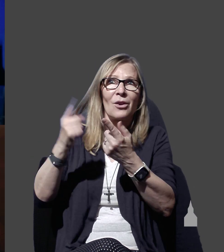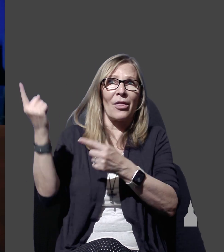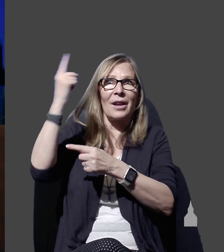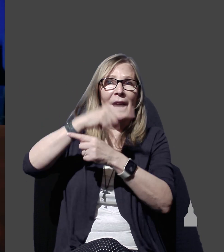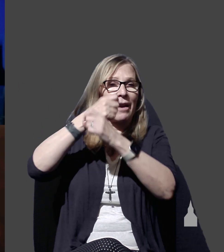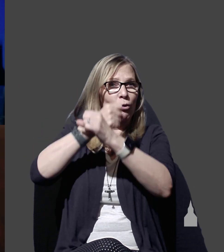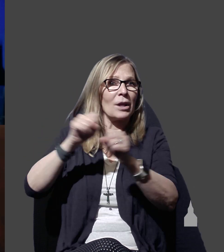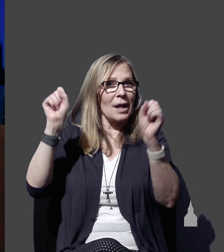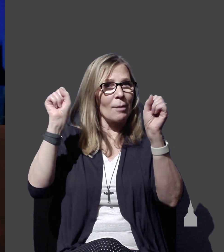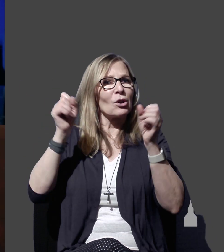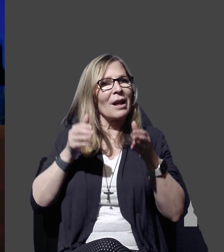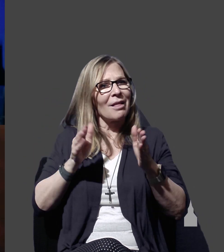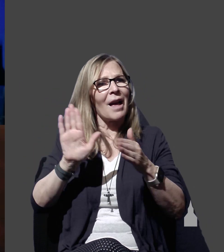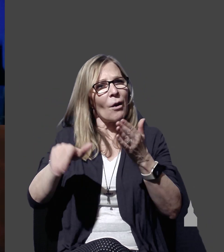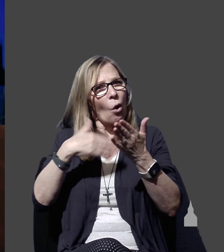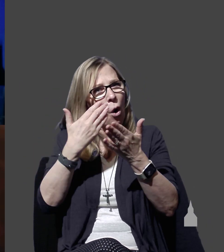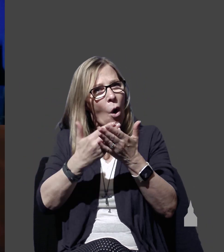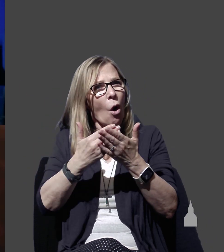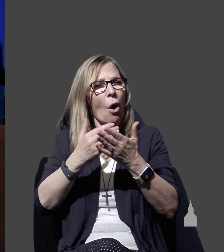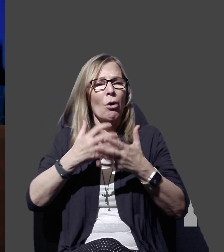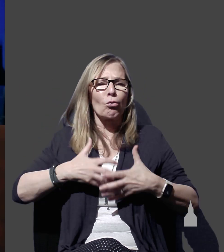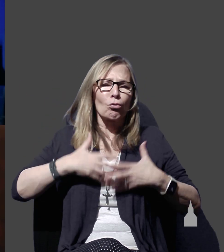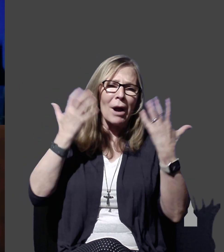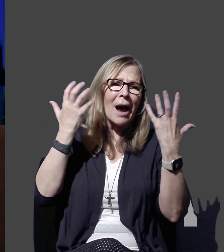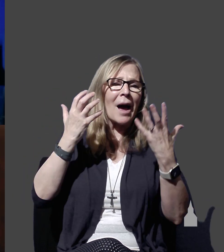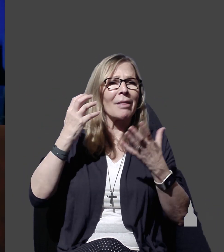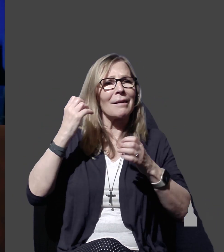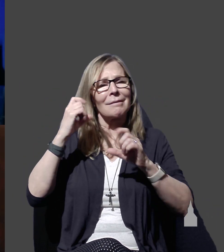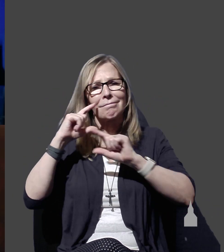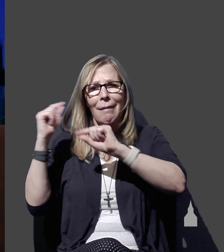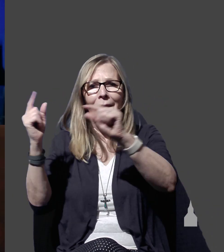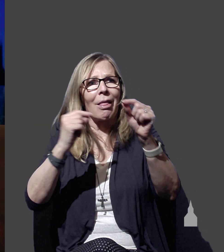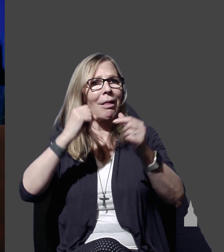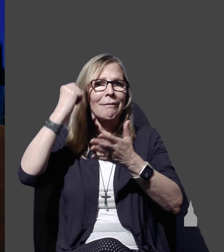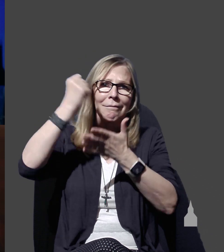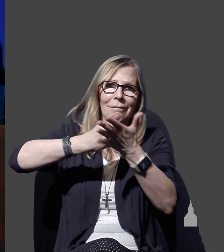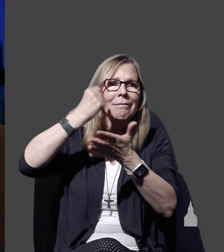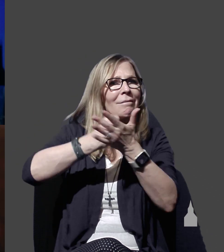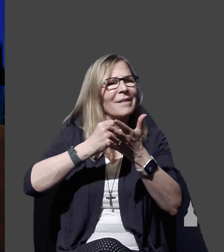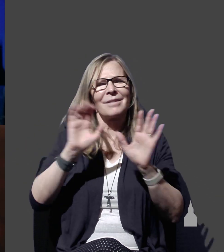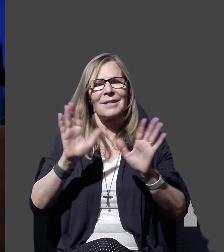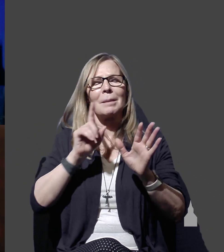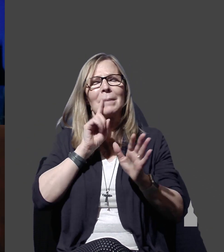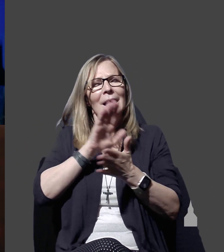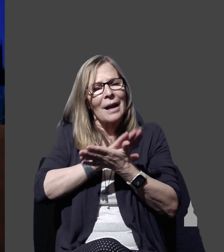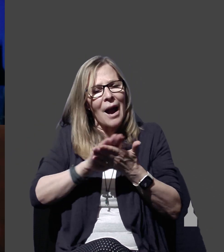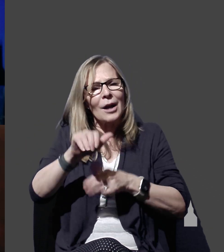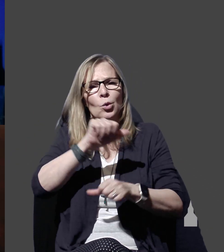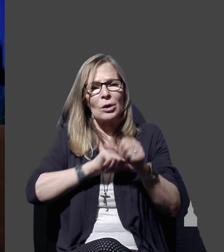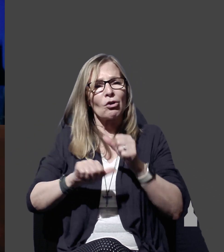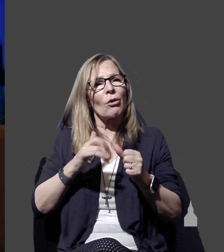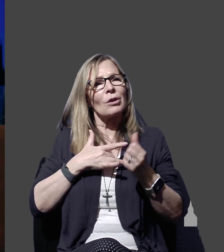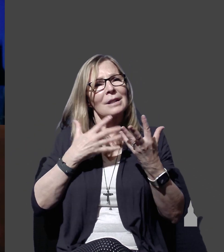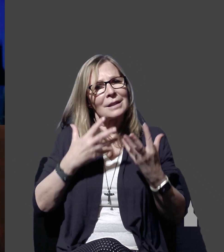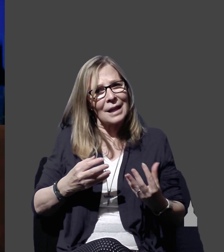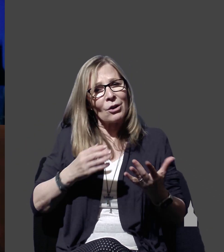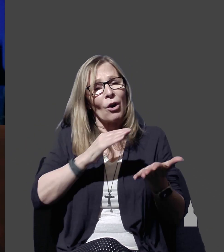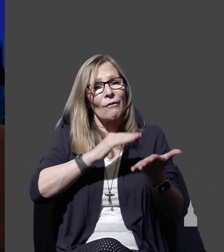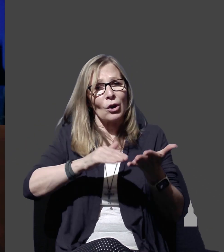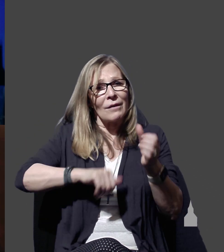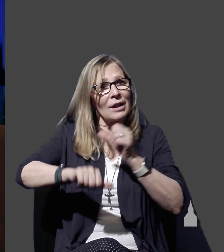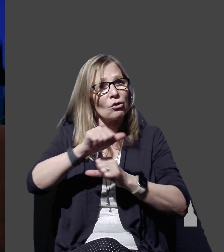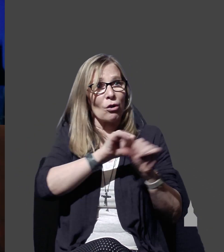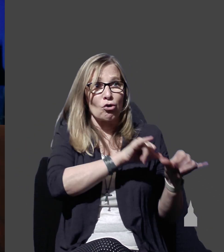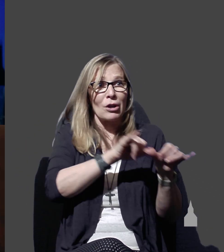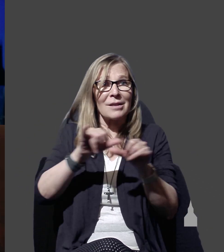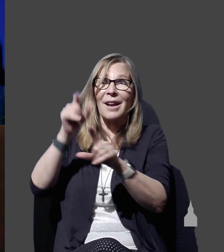and anger and clamor and slander be put away from you, along with all malice. Be kind to one another, tenderhearted, forgiving each other, just